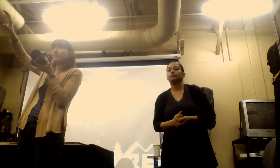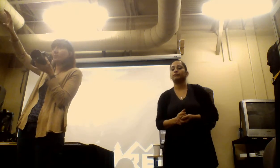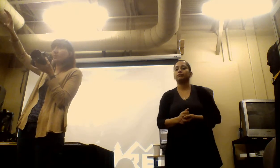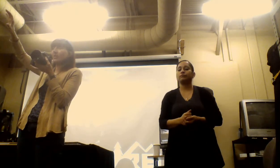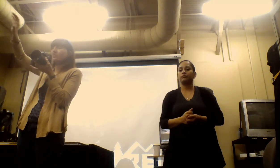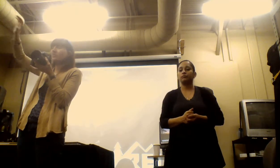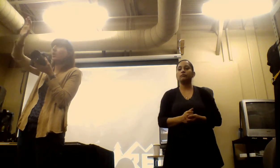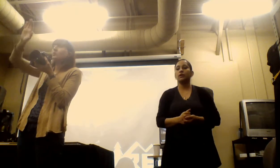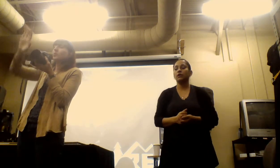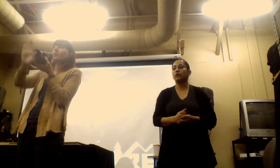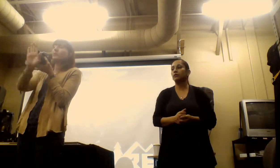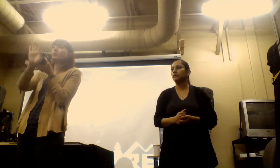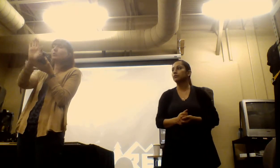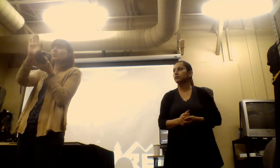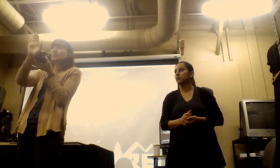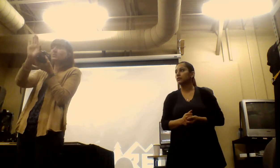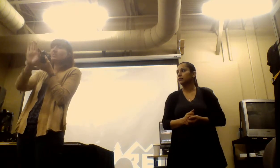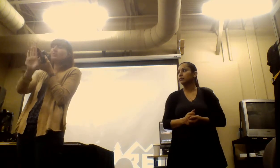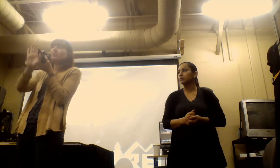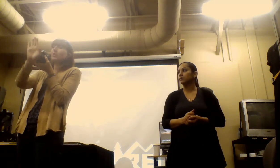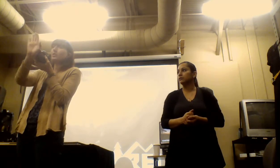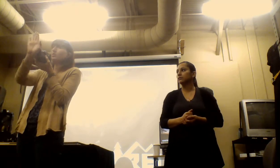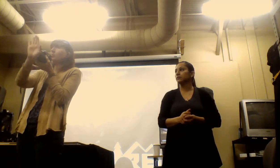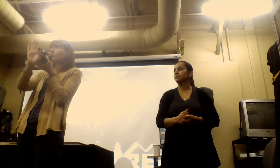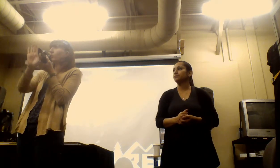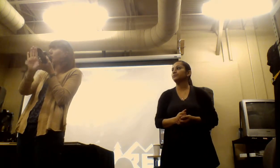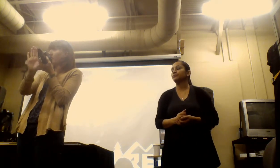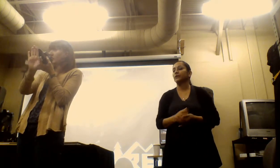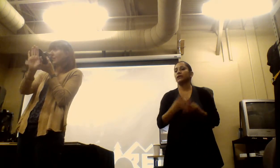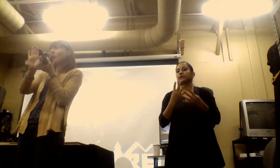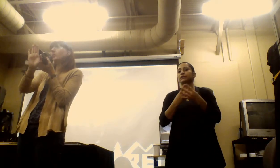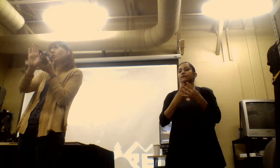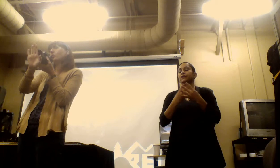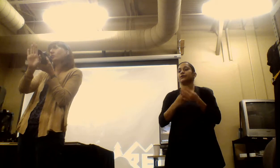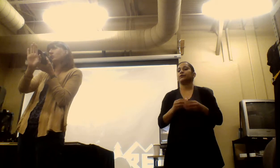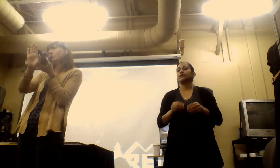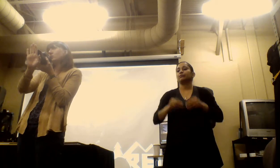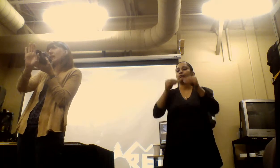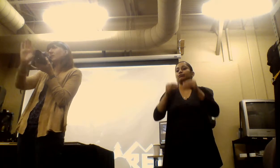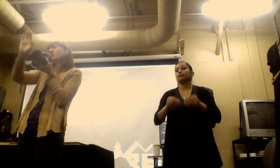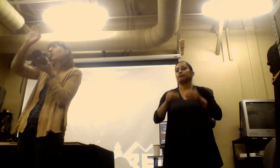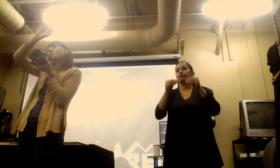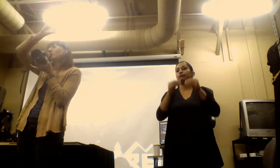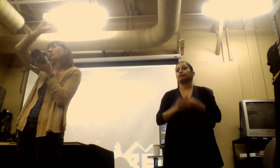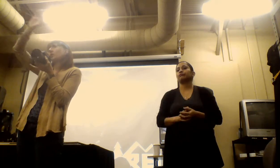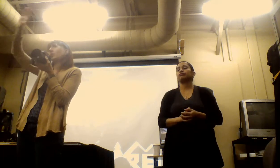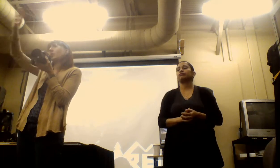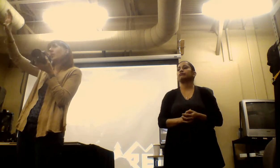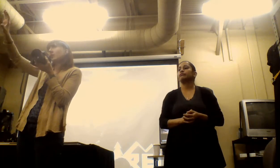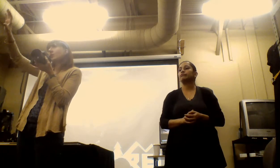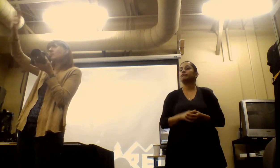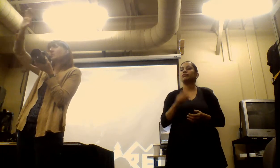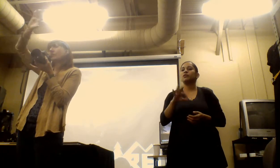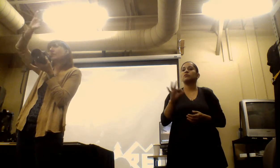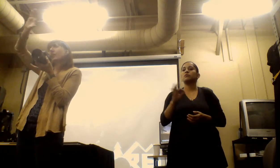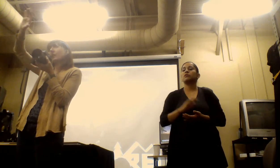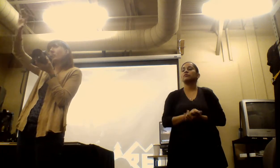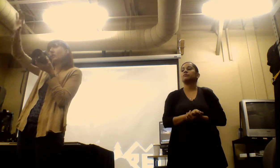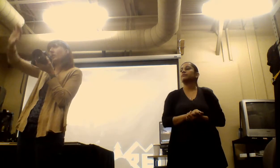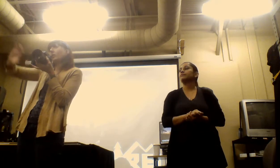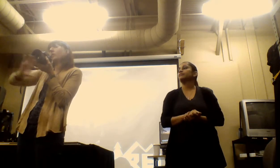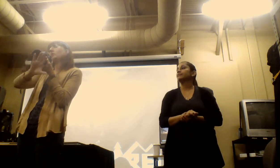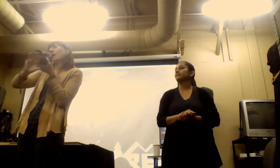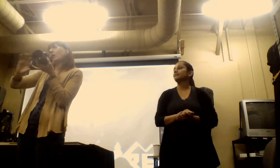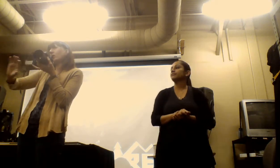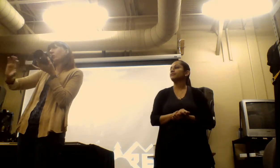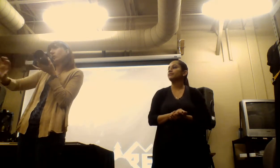block some of this. So that neutral density filter is you move it up and down, you can choose that. So it's gonna block some of the light up